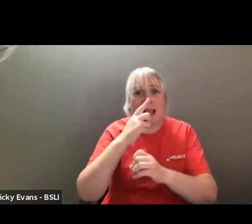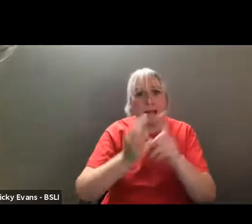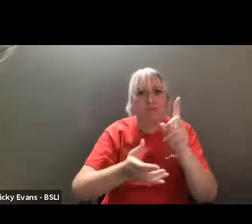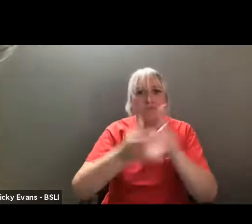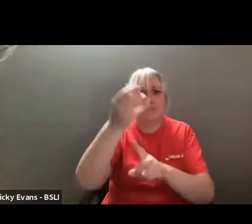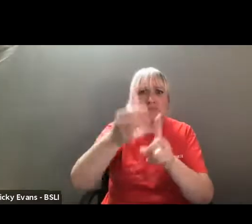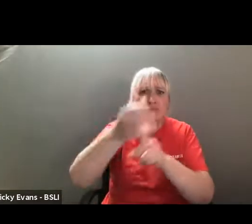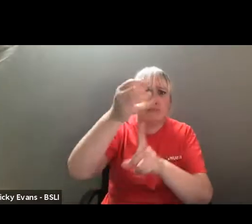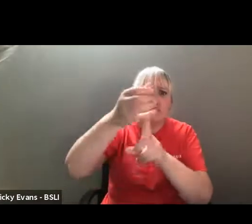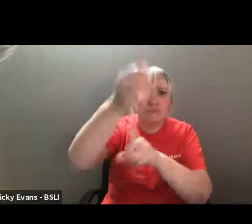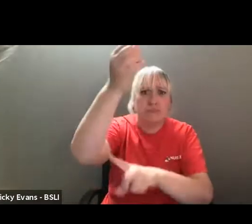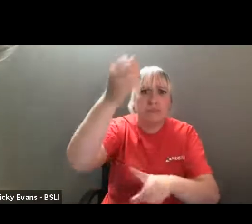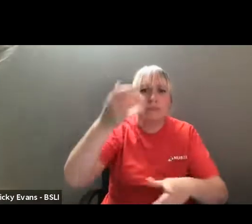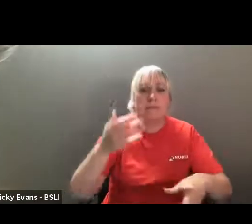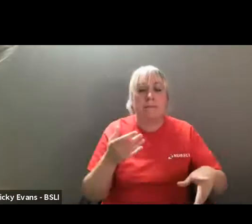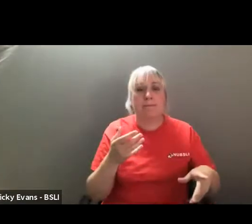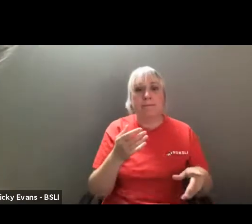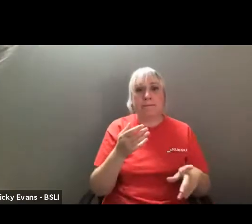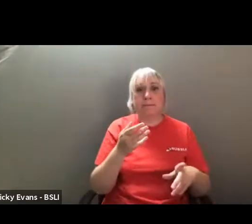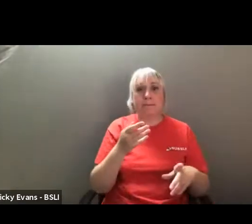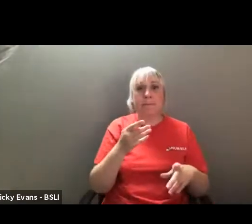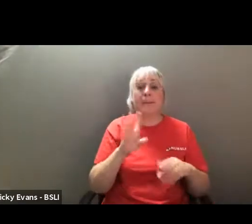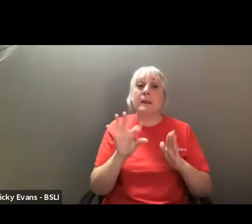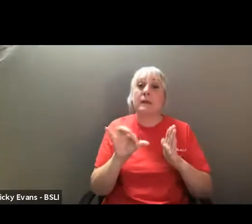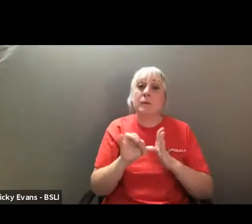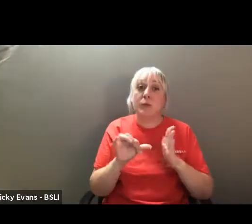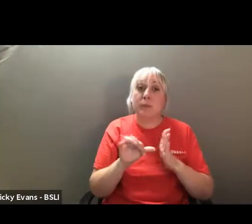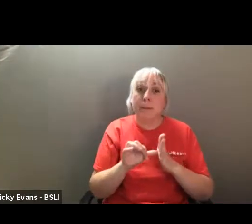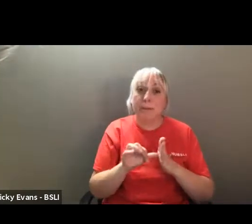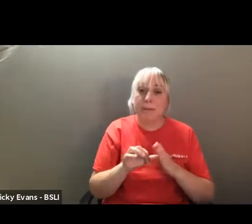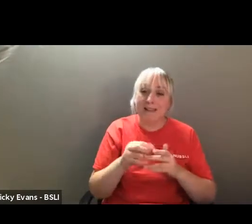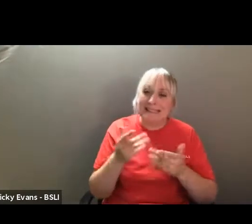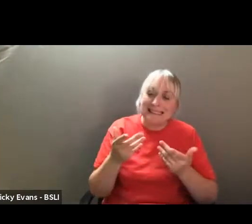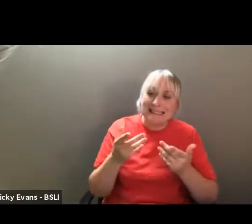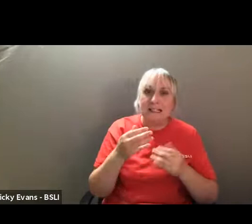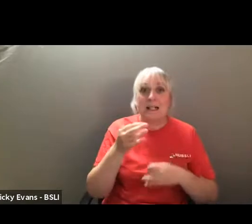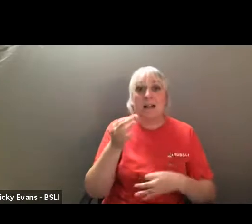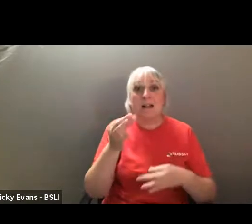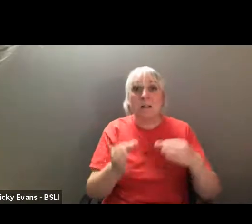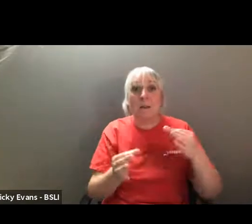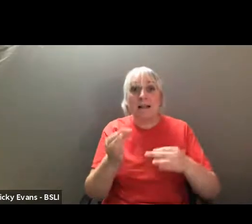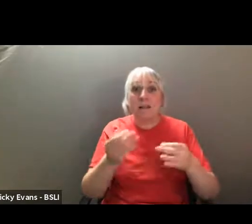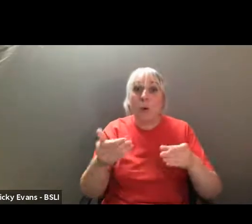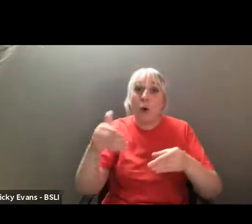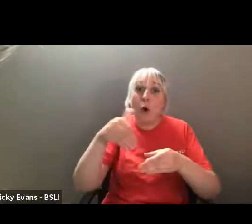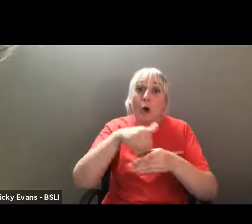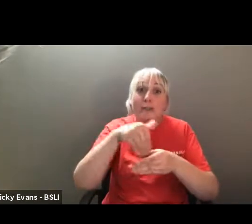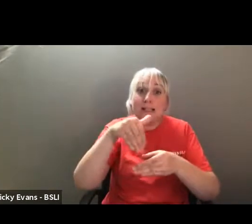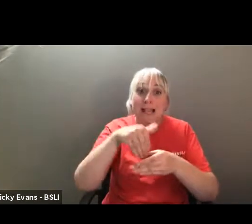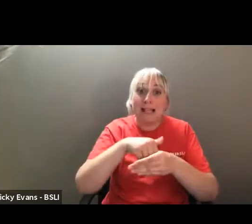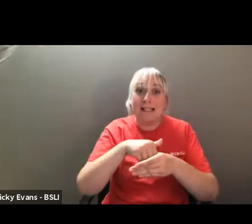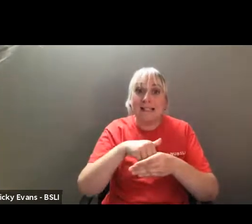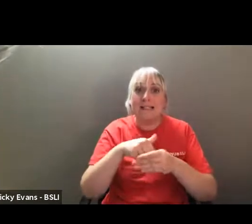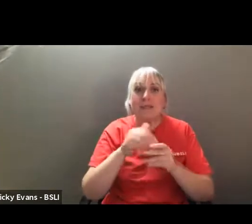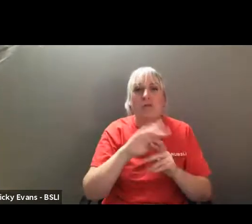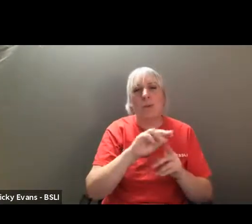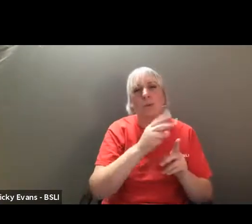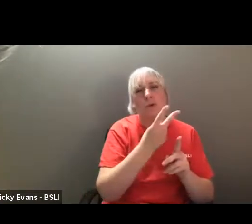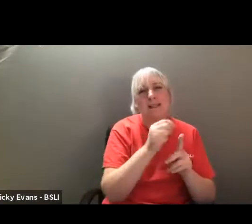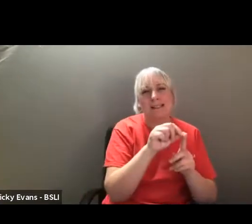what people don't know as much is that the political context in Ontario was between 2013